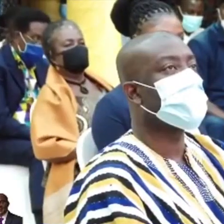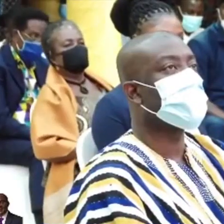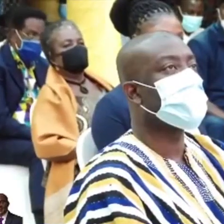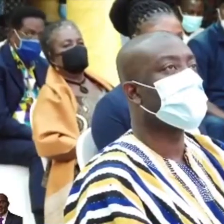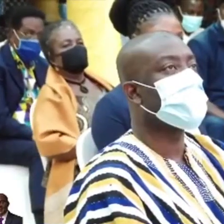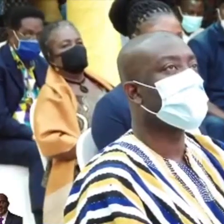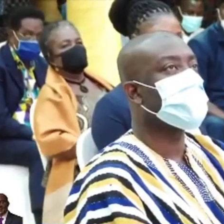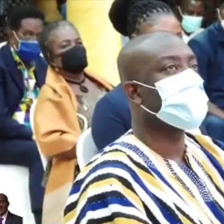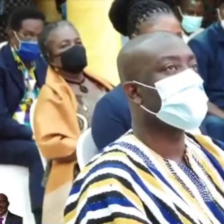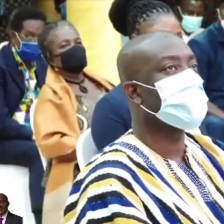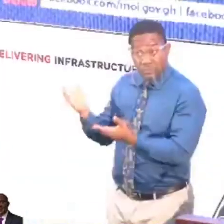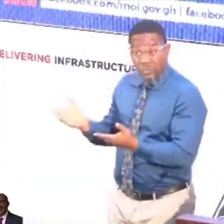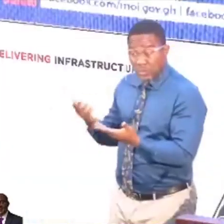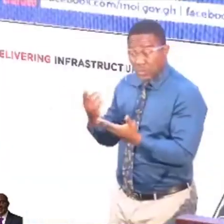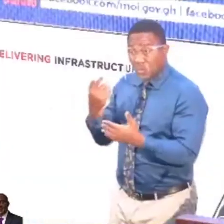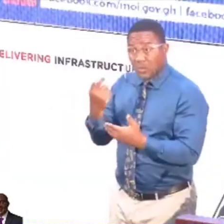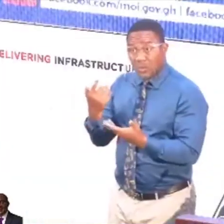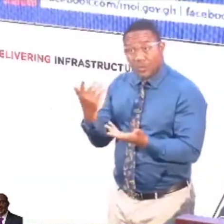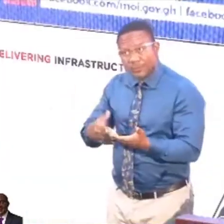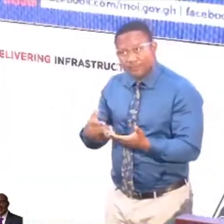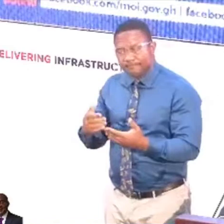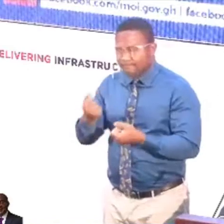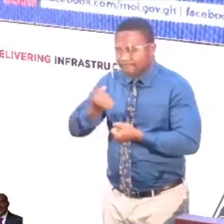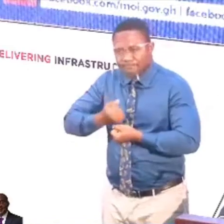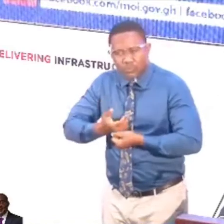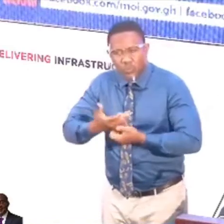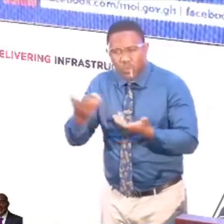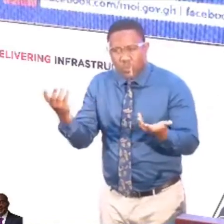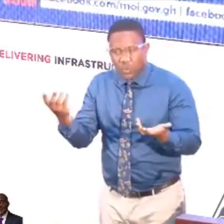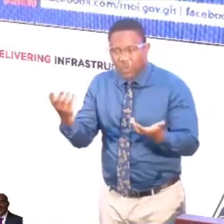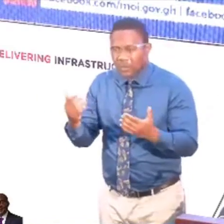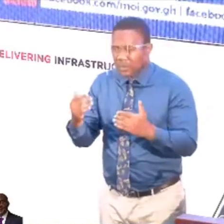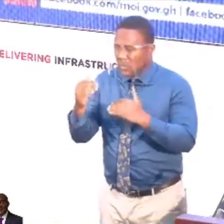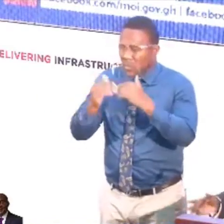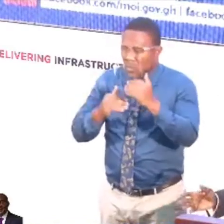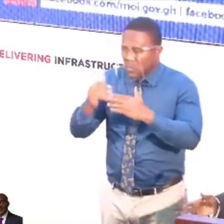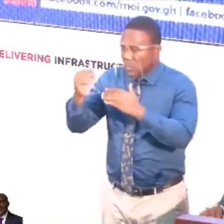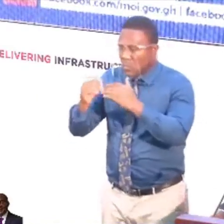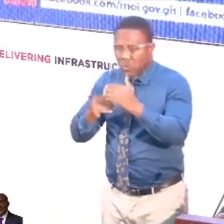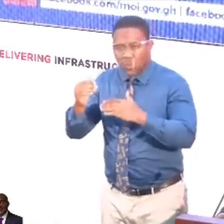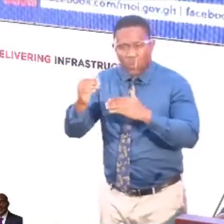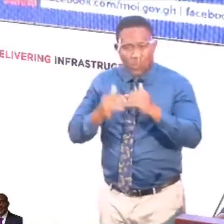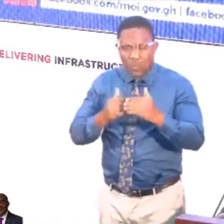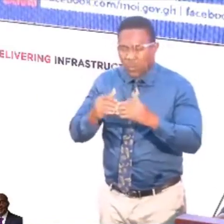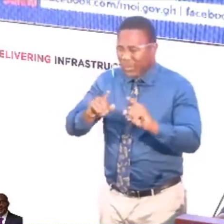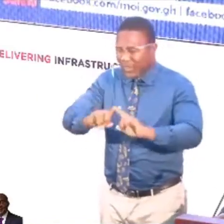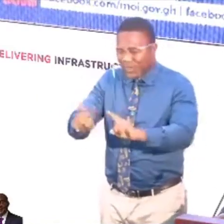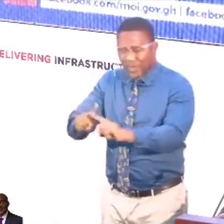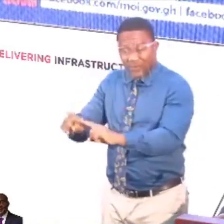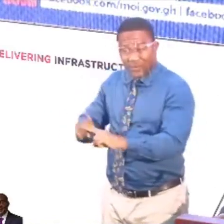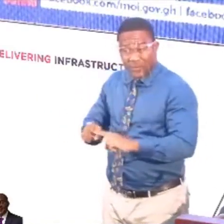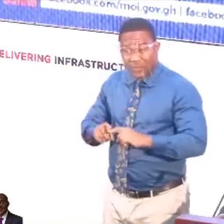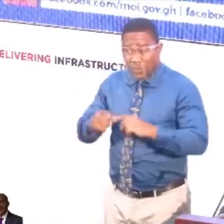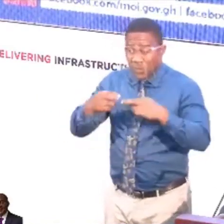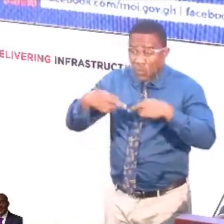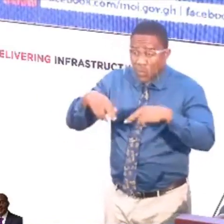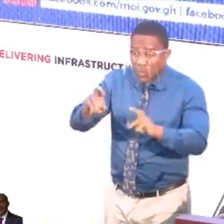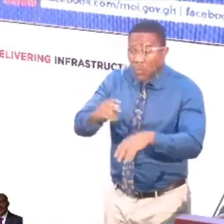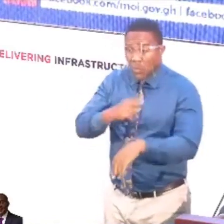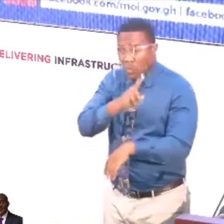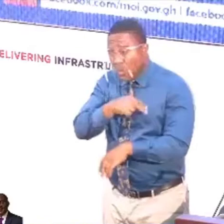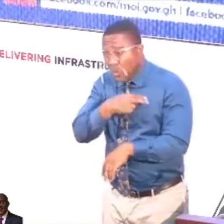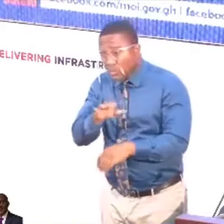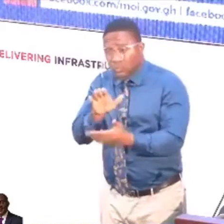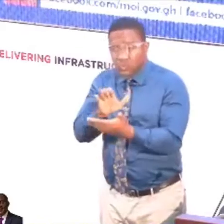be delivering infrastructure. And as issuer, we expect him to give